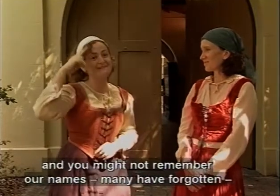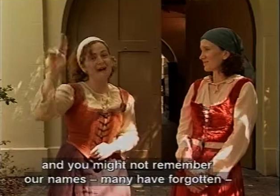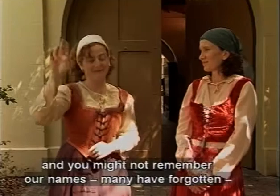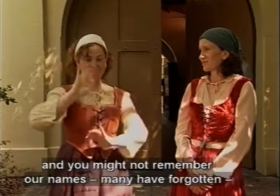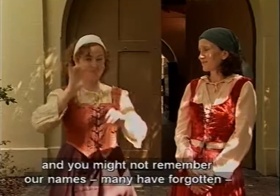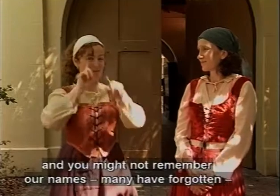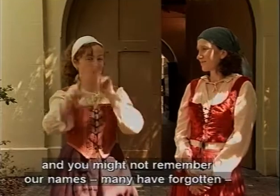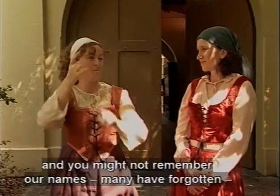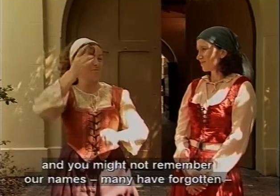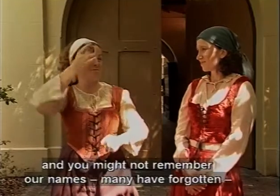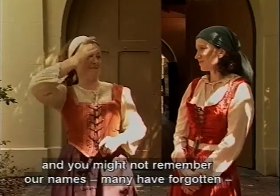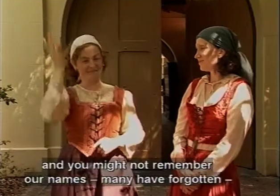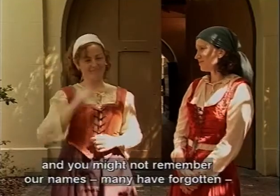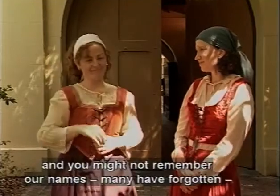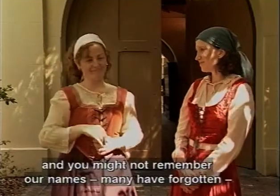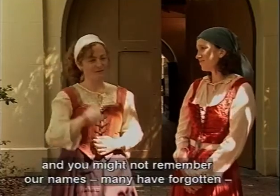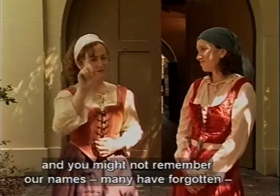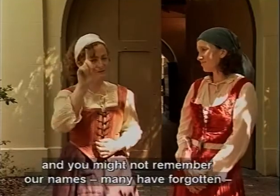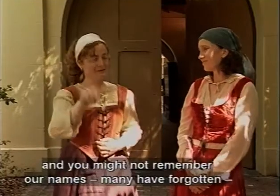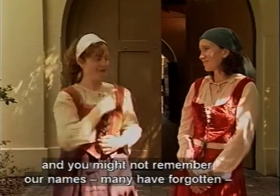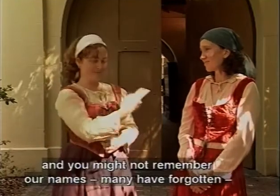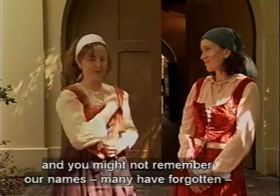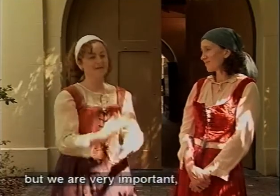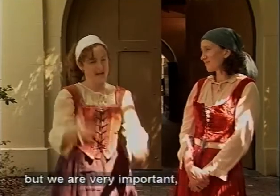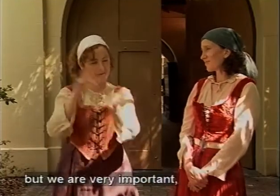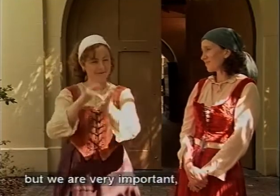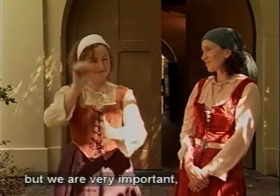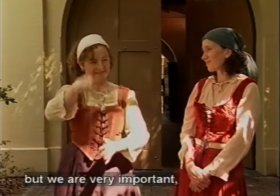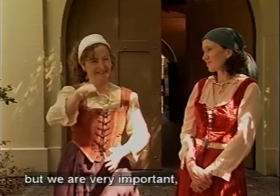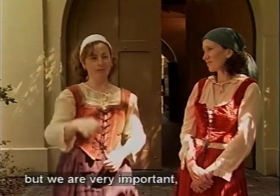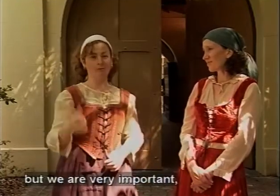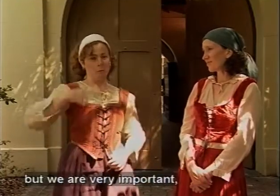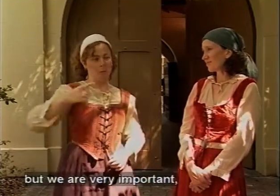our names. A lot of people have forgotten who we are. But we are very important